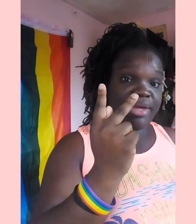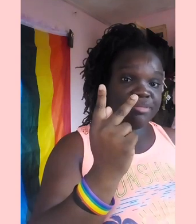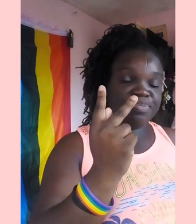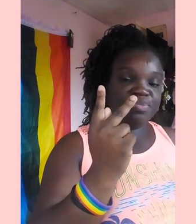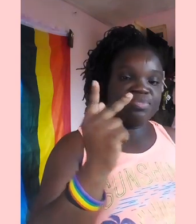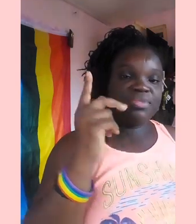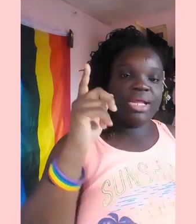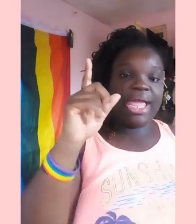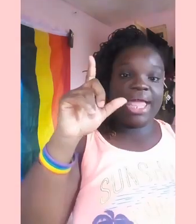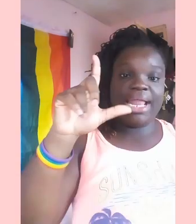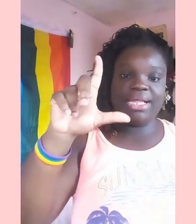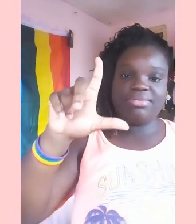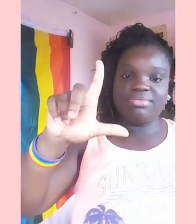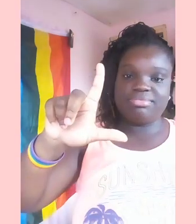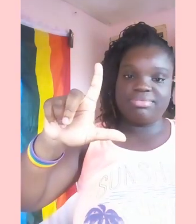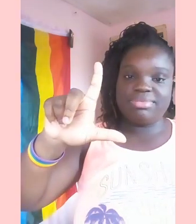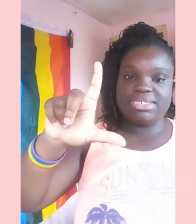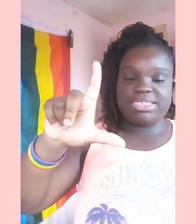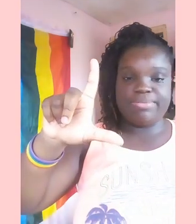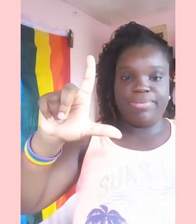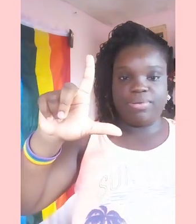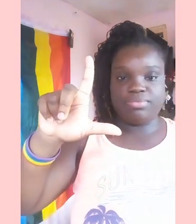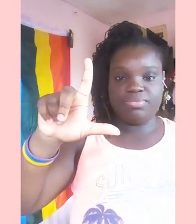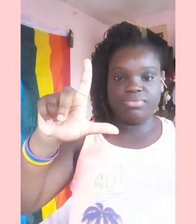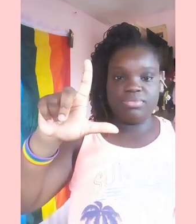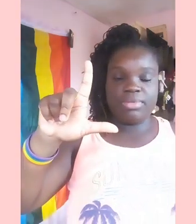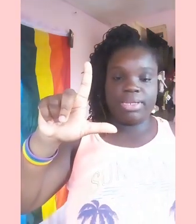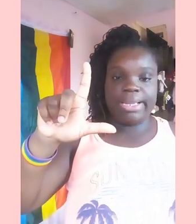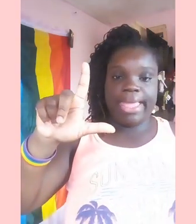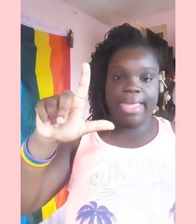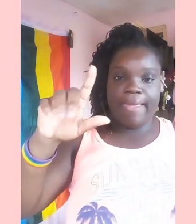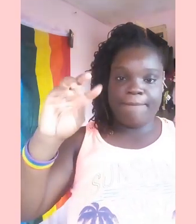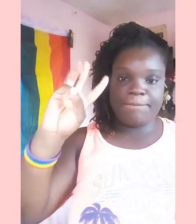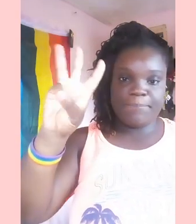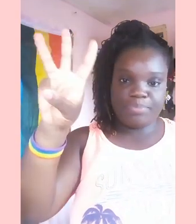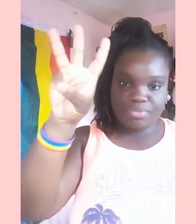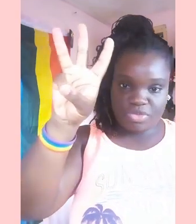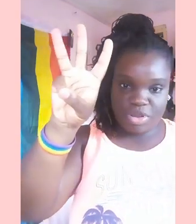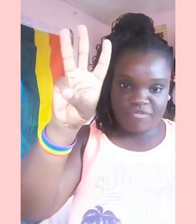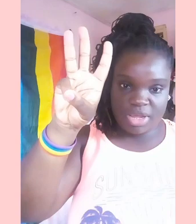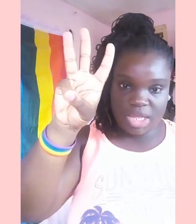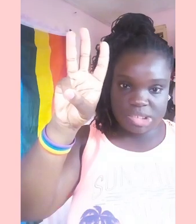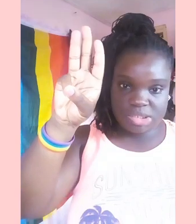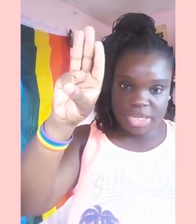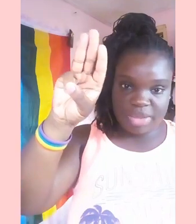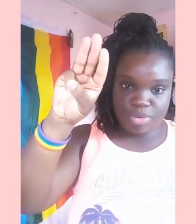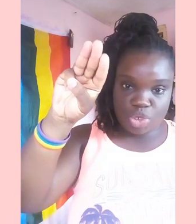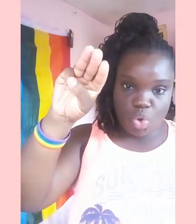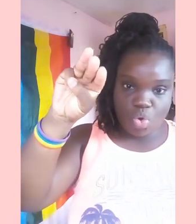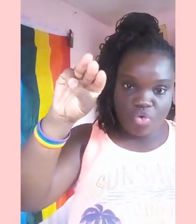K. L. Simple. M. 3 fingers and you bring it